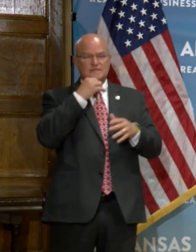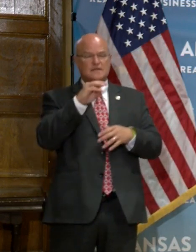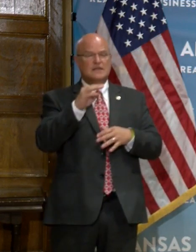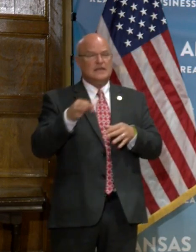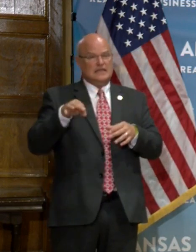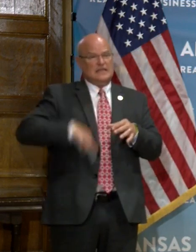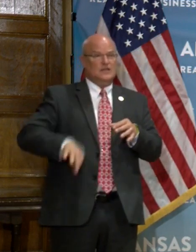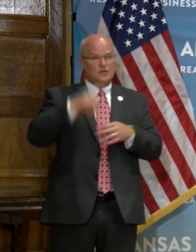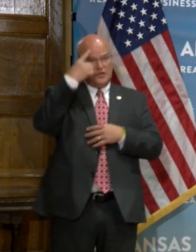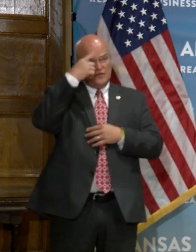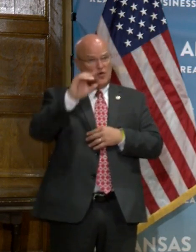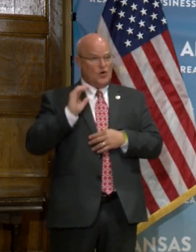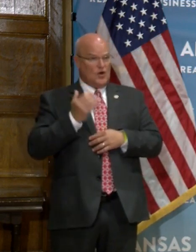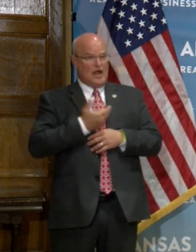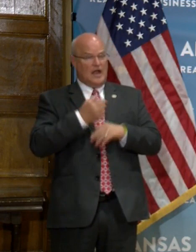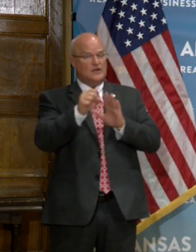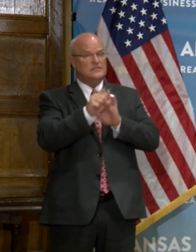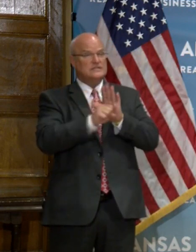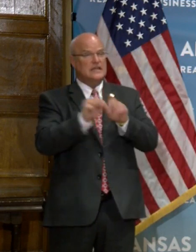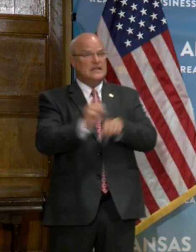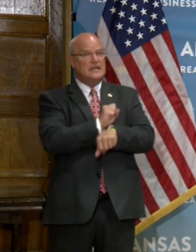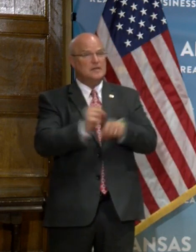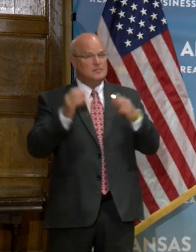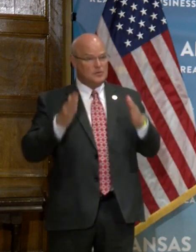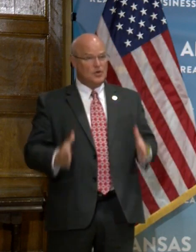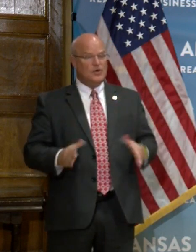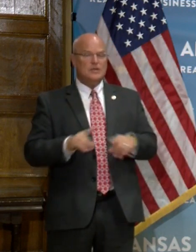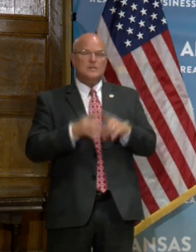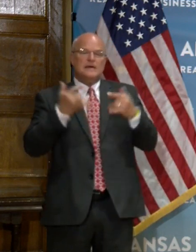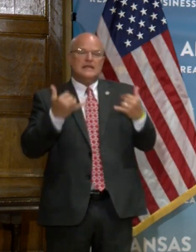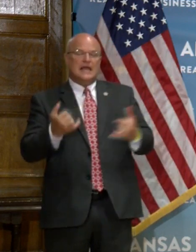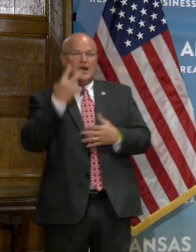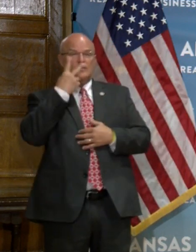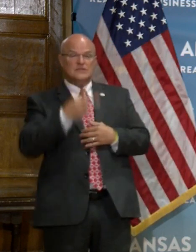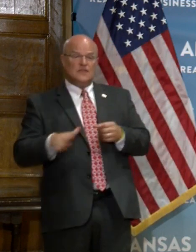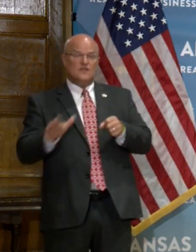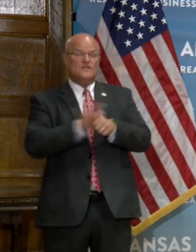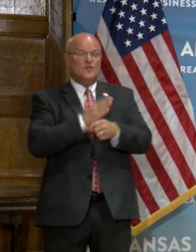merit increase for our state employees. But now that we see the